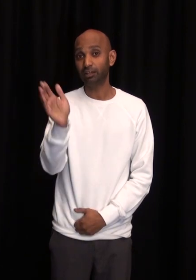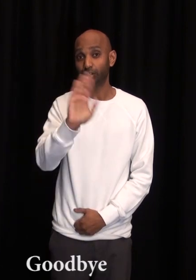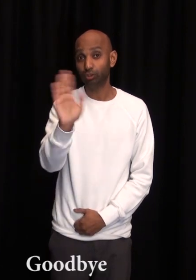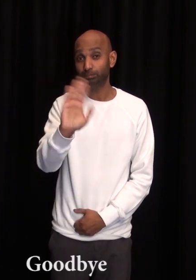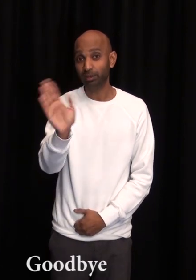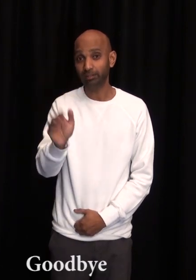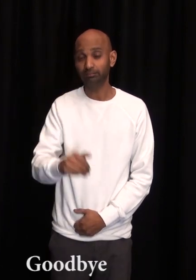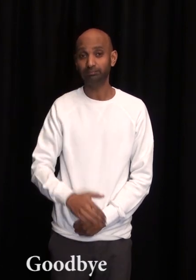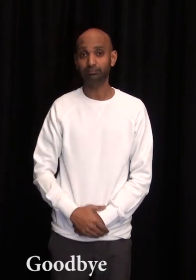Goodbye.